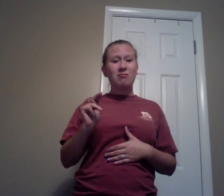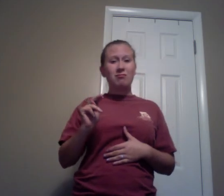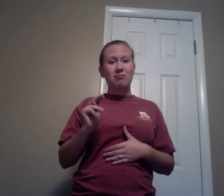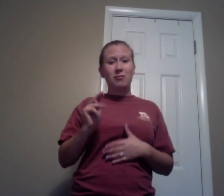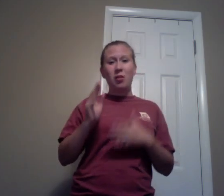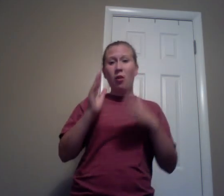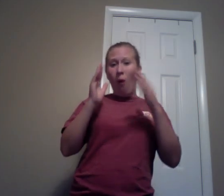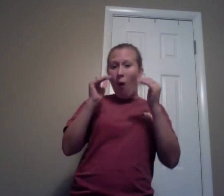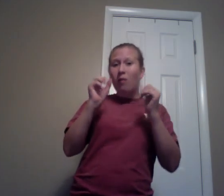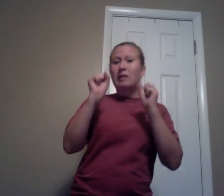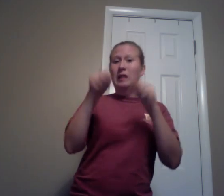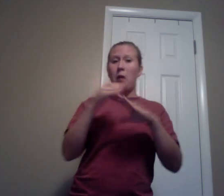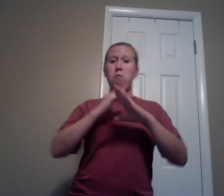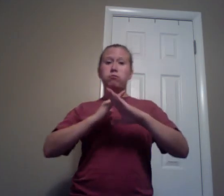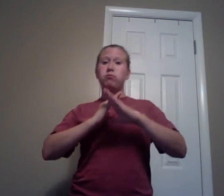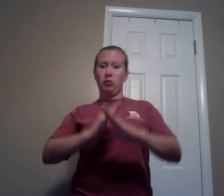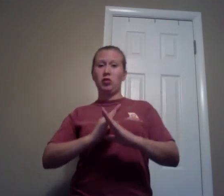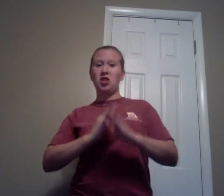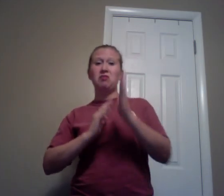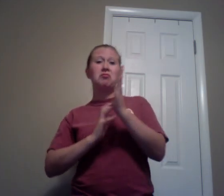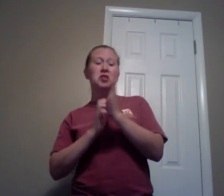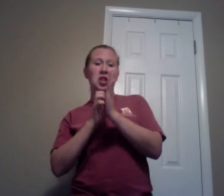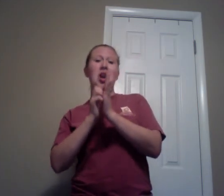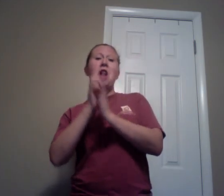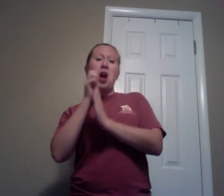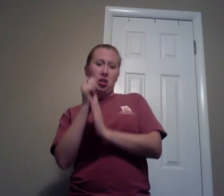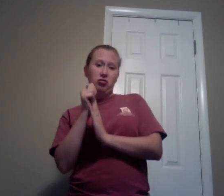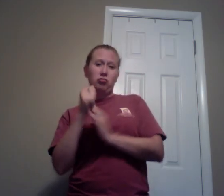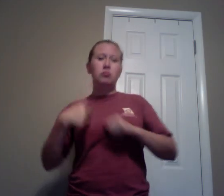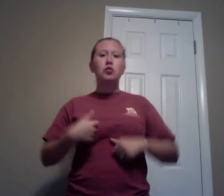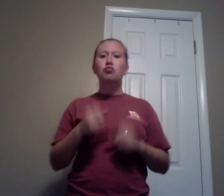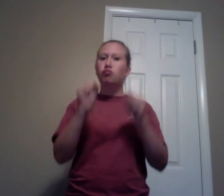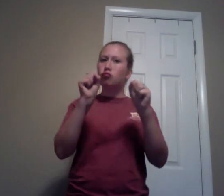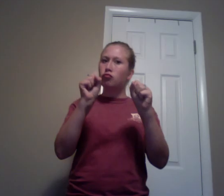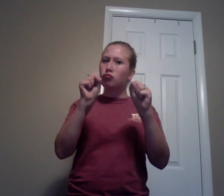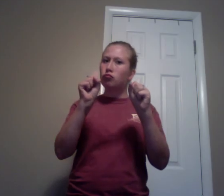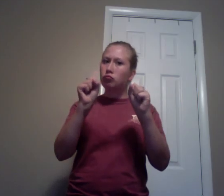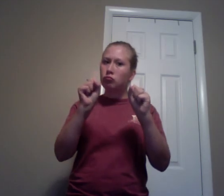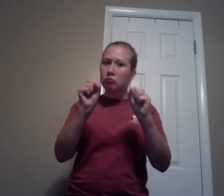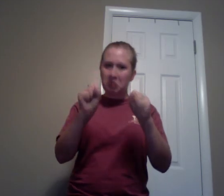getting colorectal cancer. So keep the goal in mind. It is to prevent you from getting